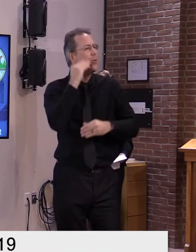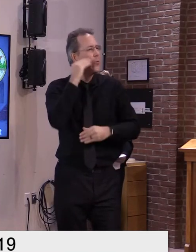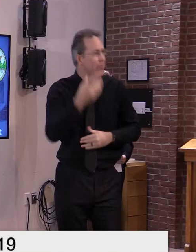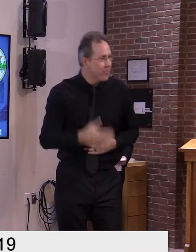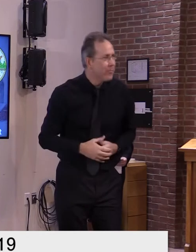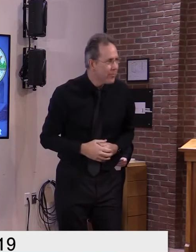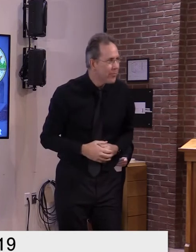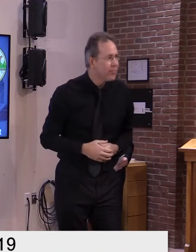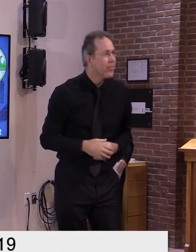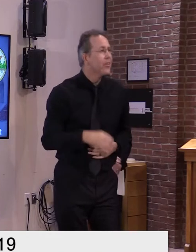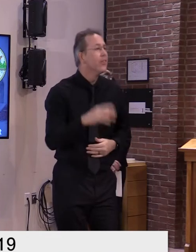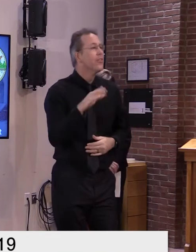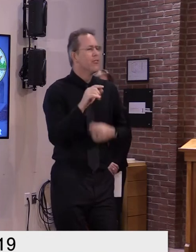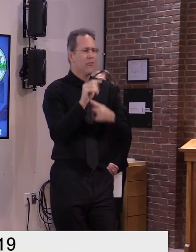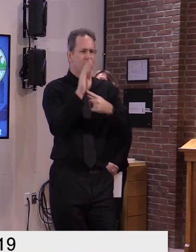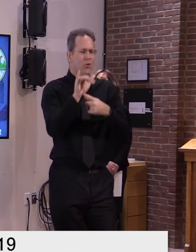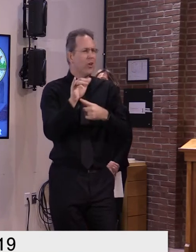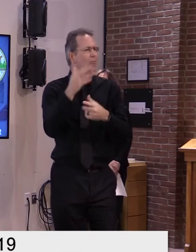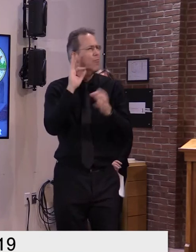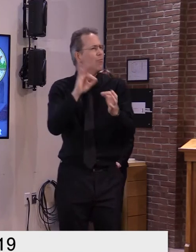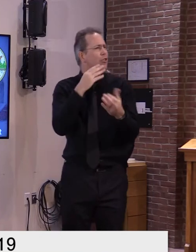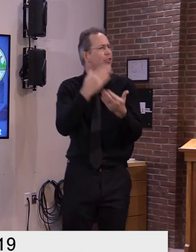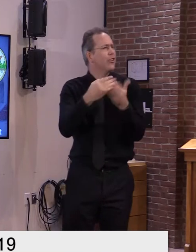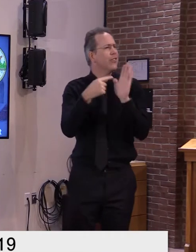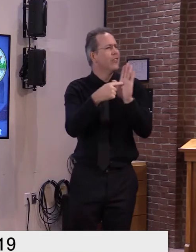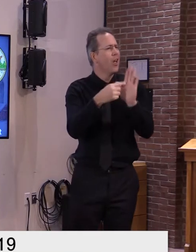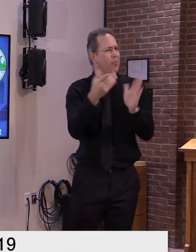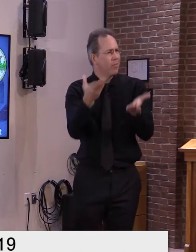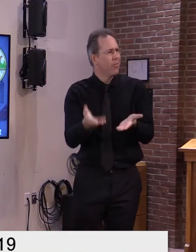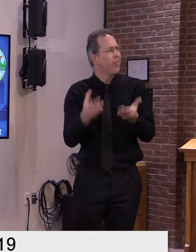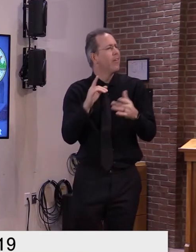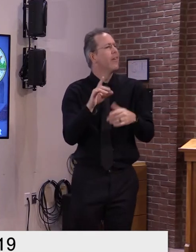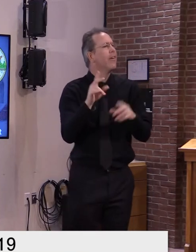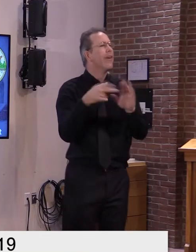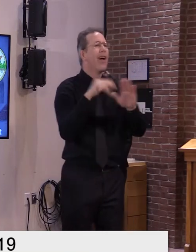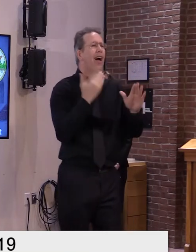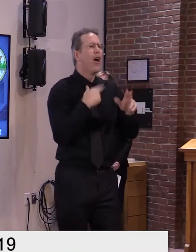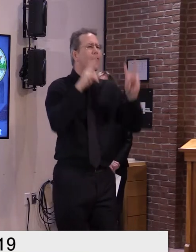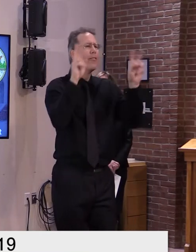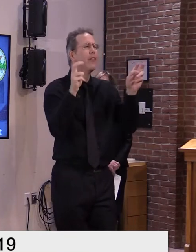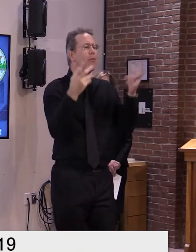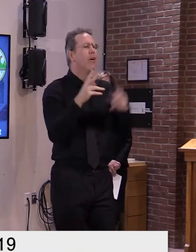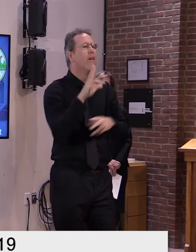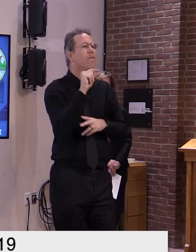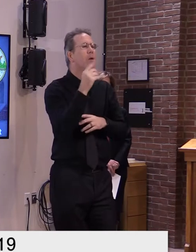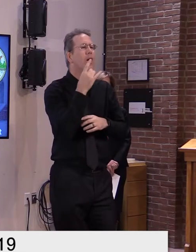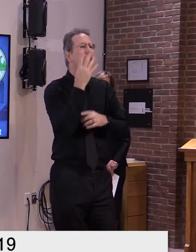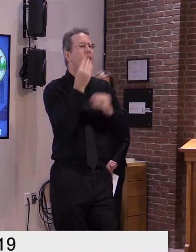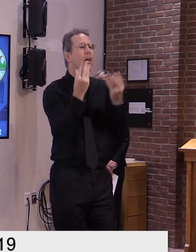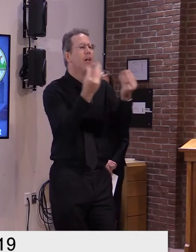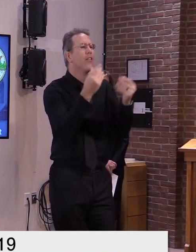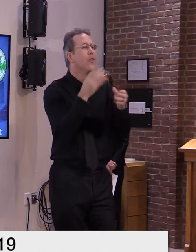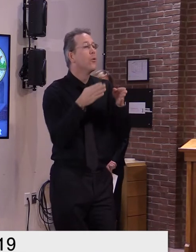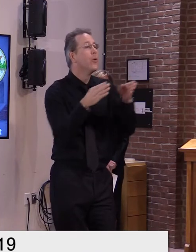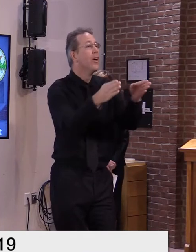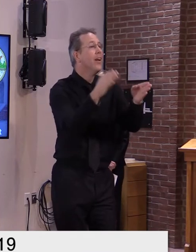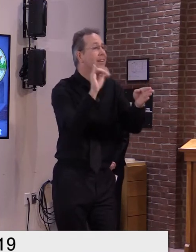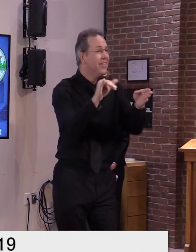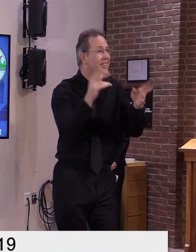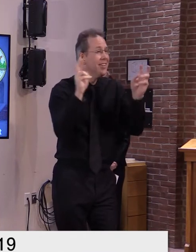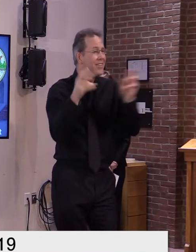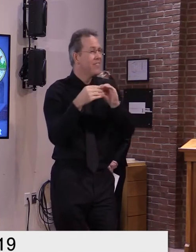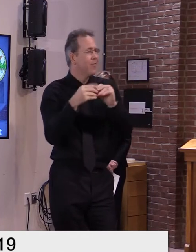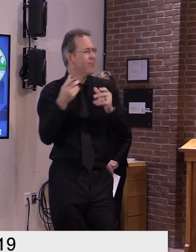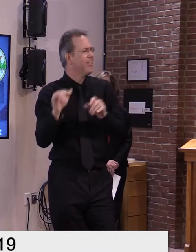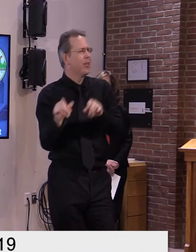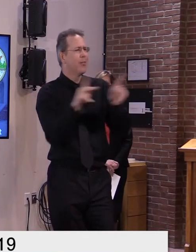how Vermont lights the way. So I want to thank him and all those who have donated and supported his efforts this year